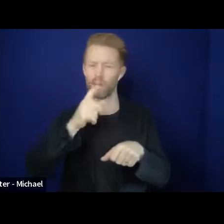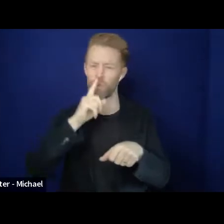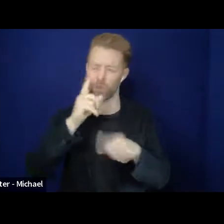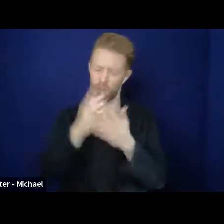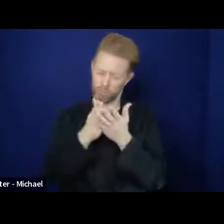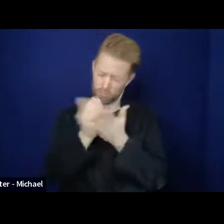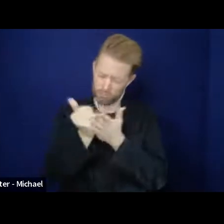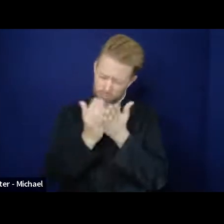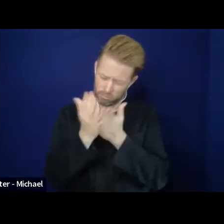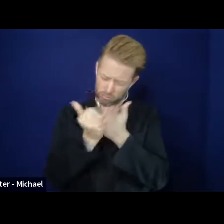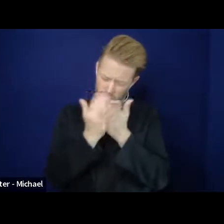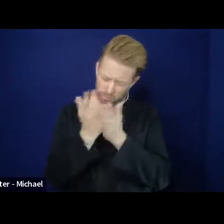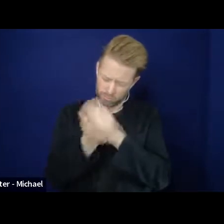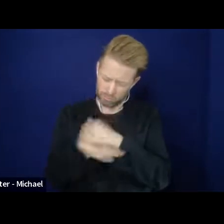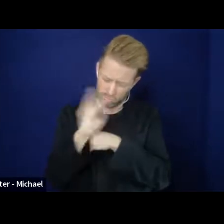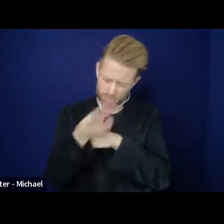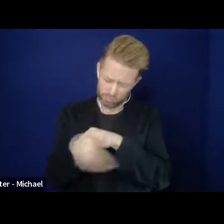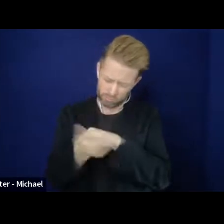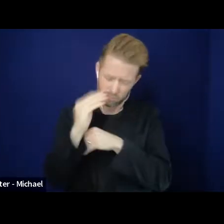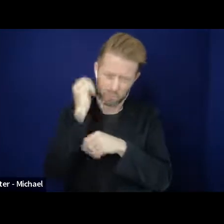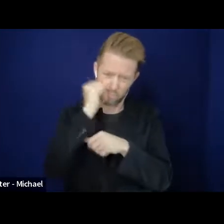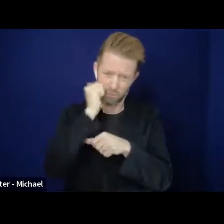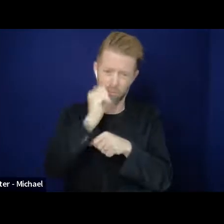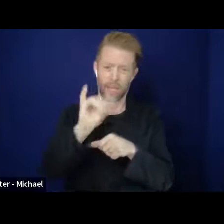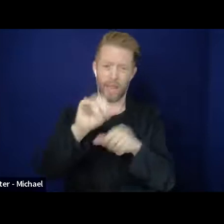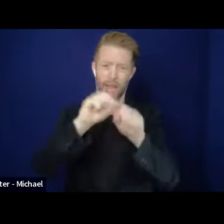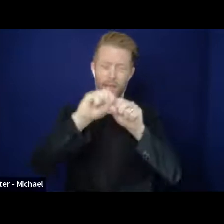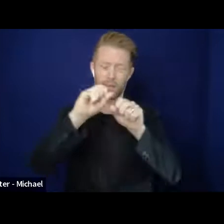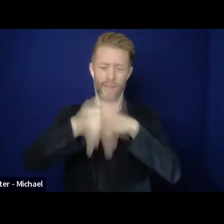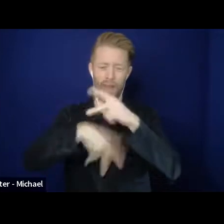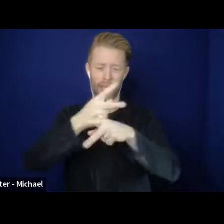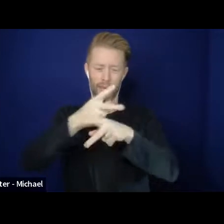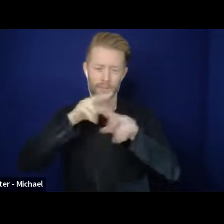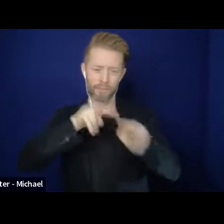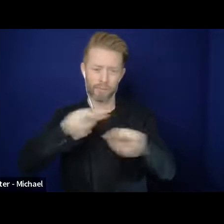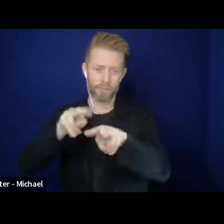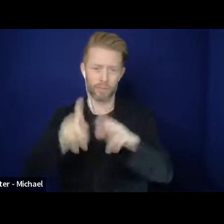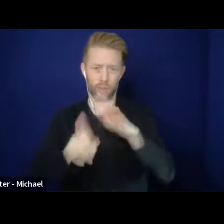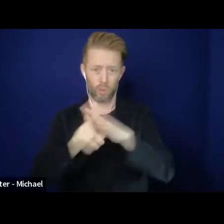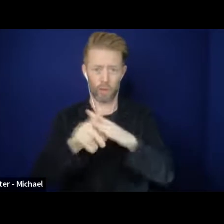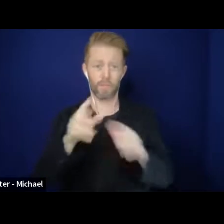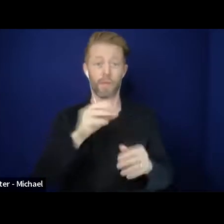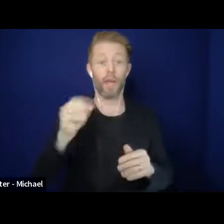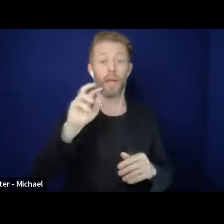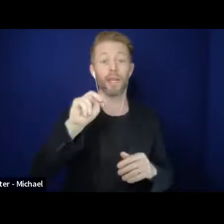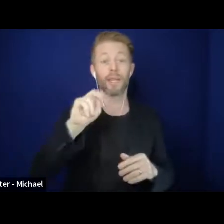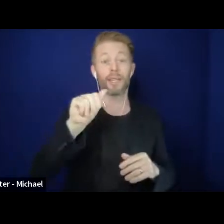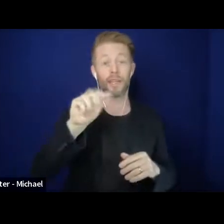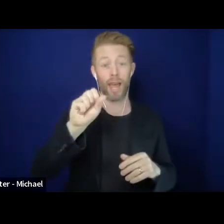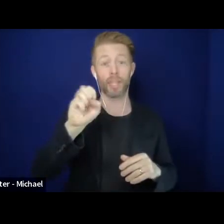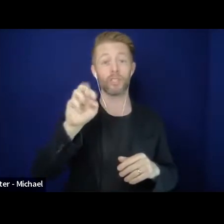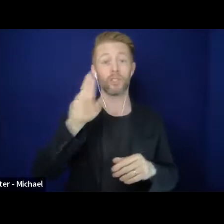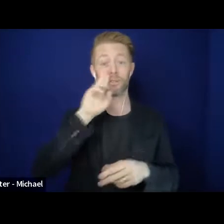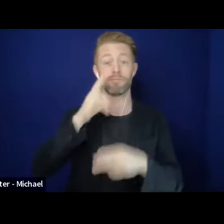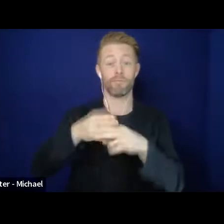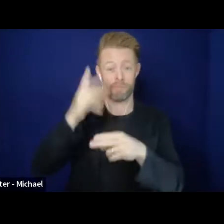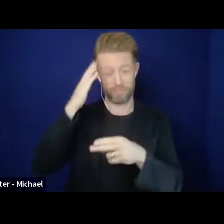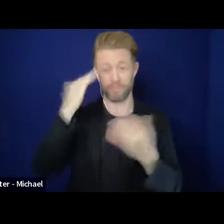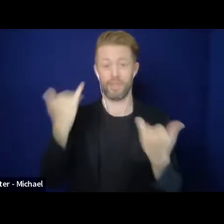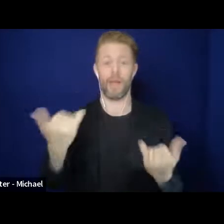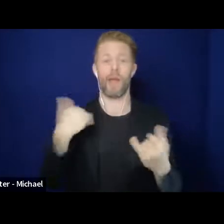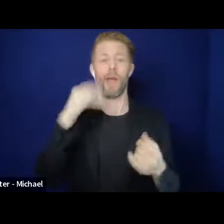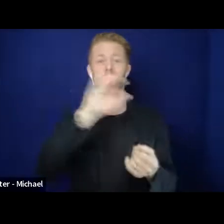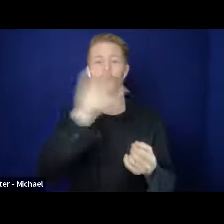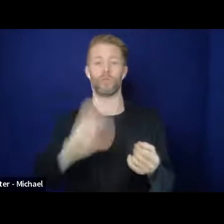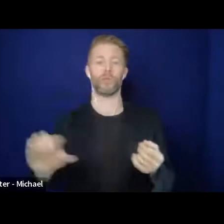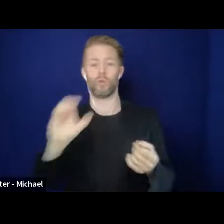said, Nasser, we have the kind of the Zoom era, right? We have the idea of